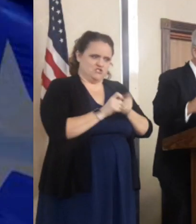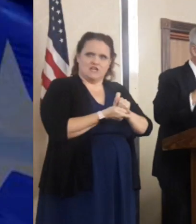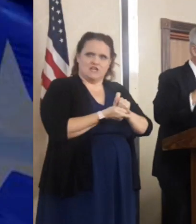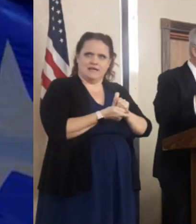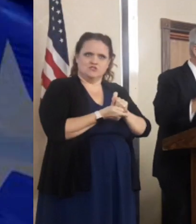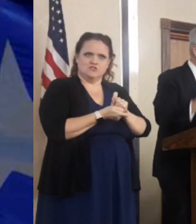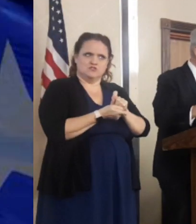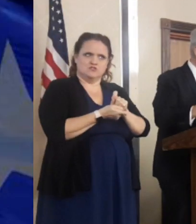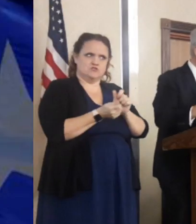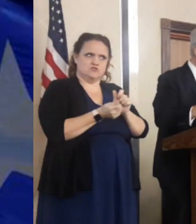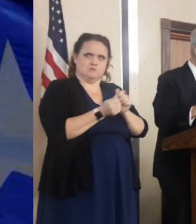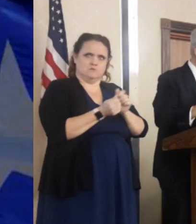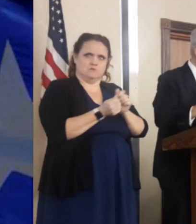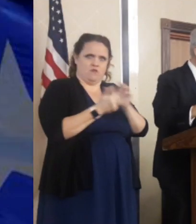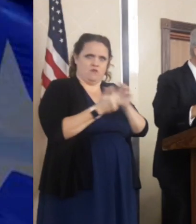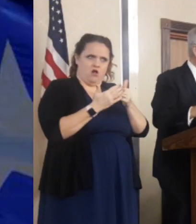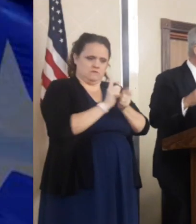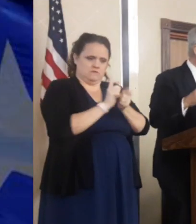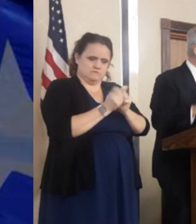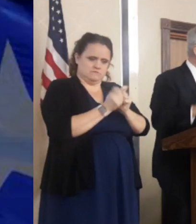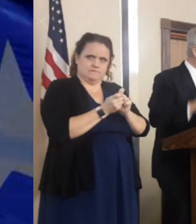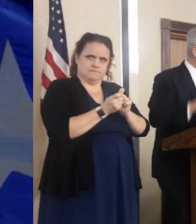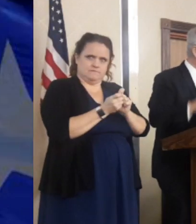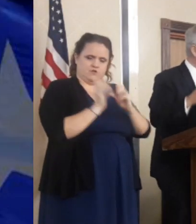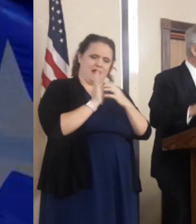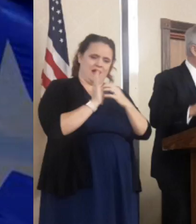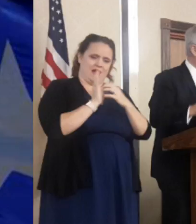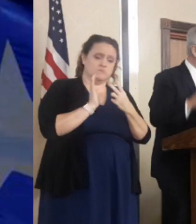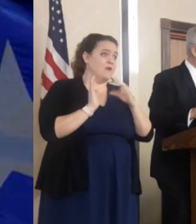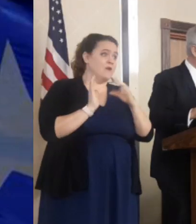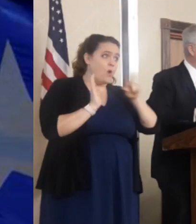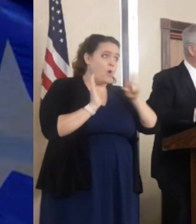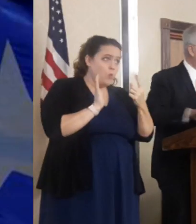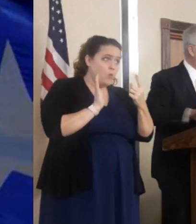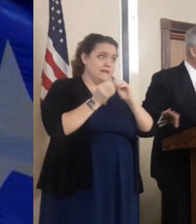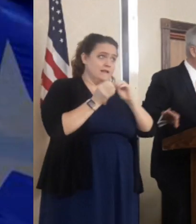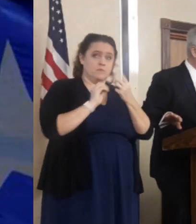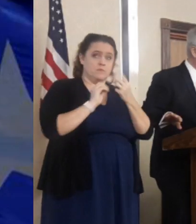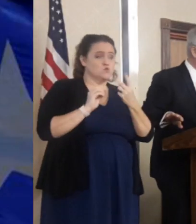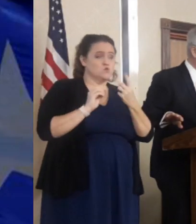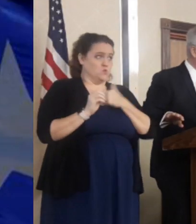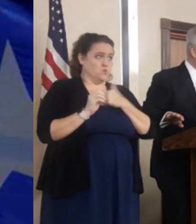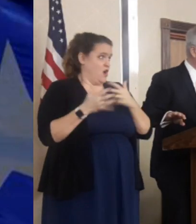item 2, and only the changes to item 2. We divided the question.